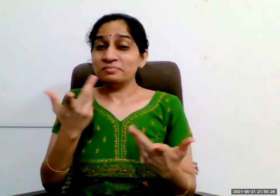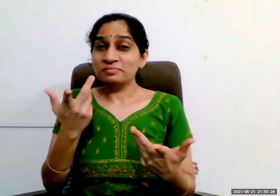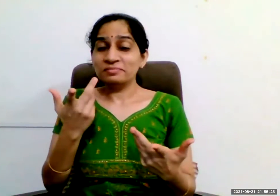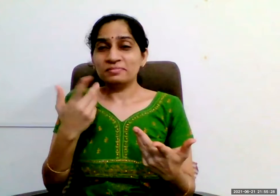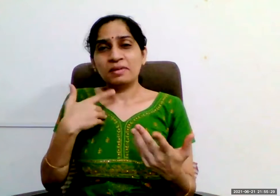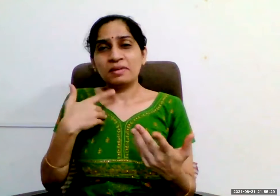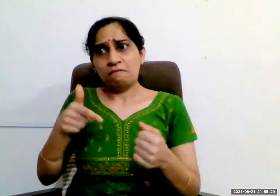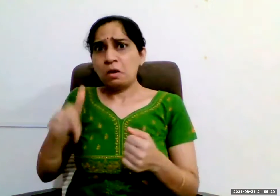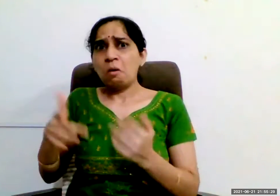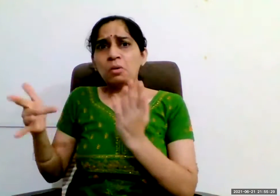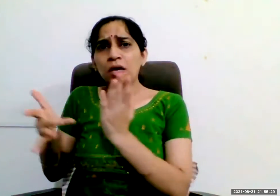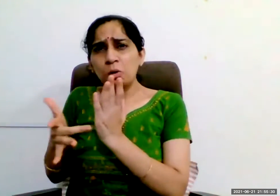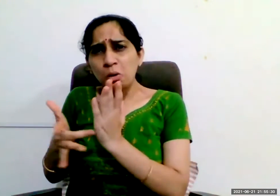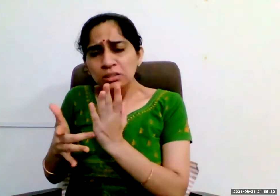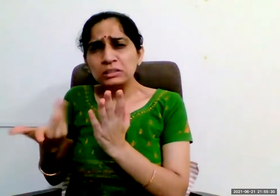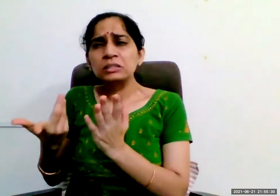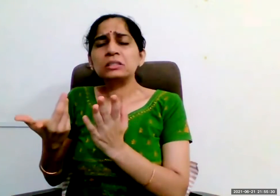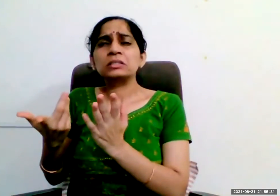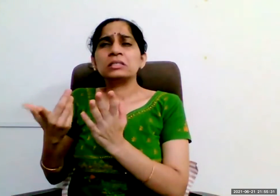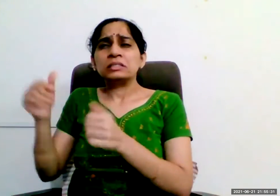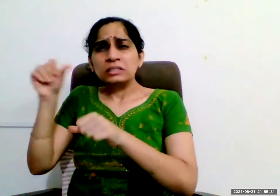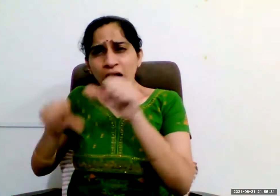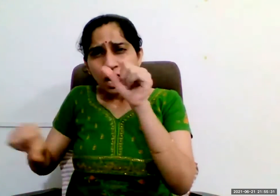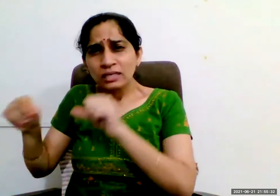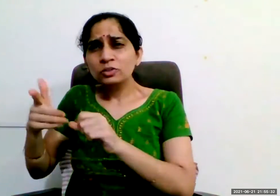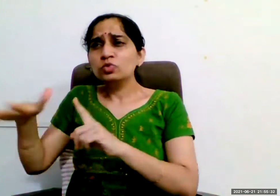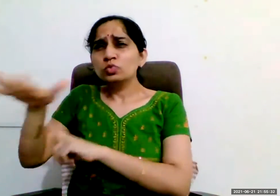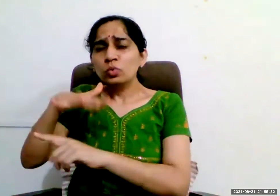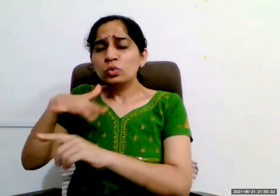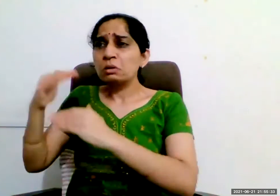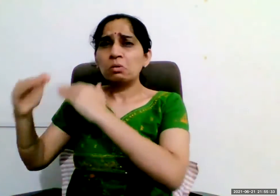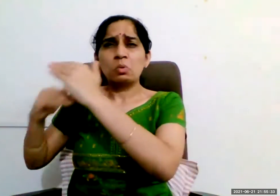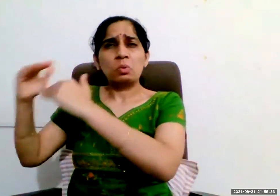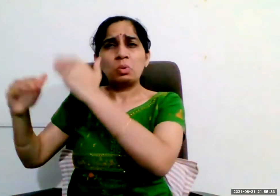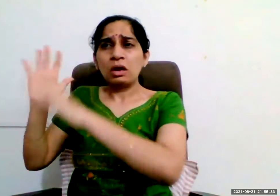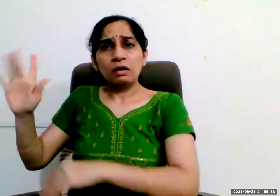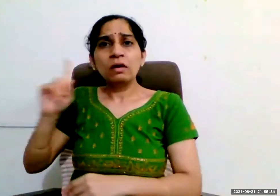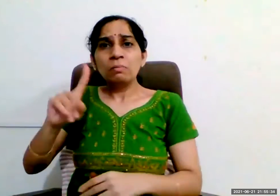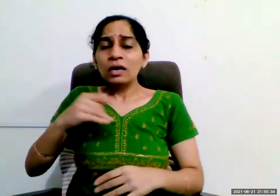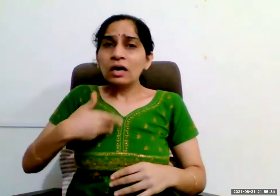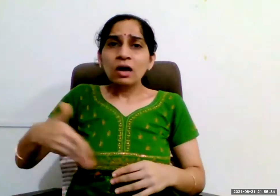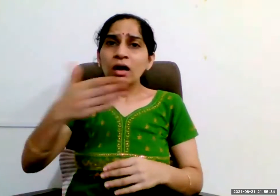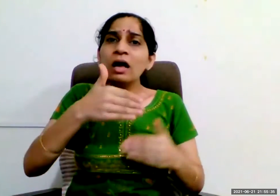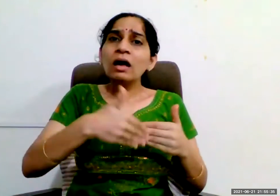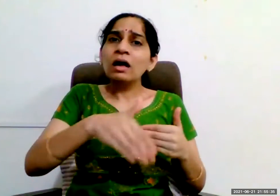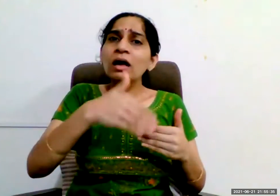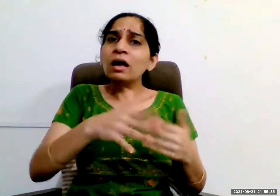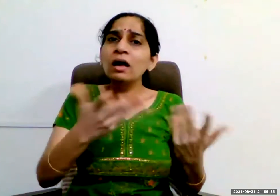social development, we will continue eating, sleeping, mating, and defending. No matter how much